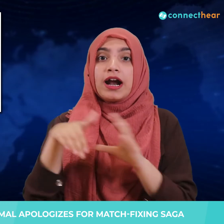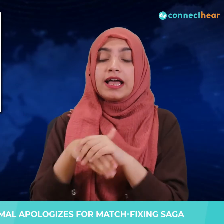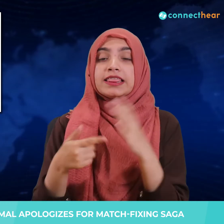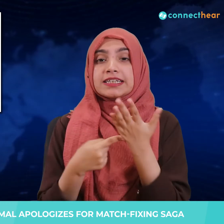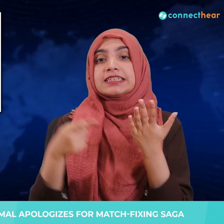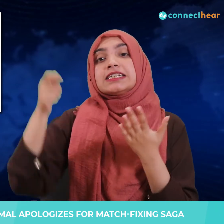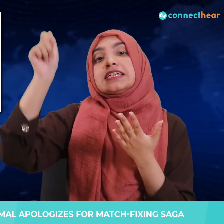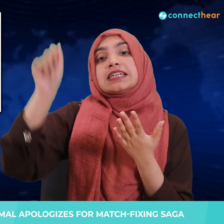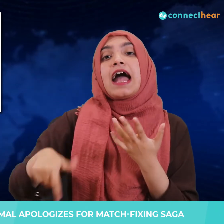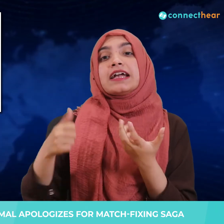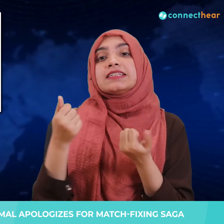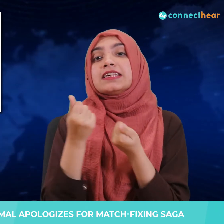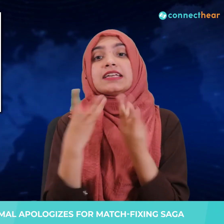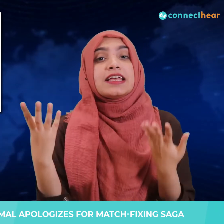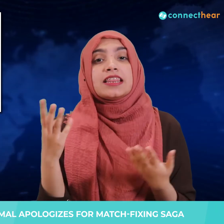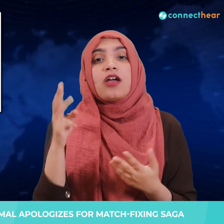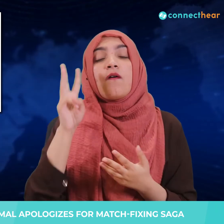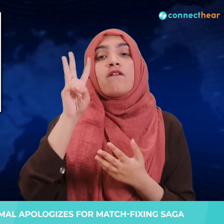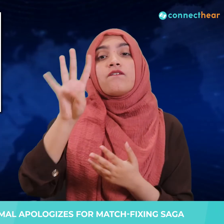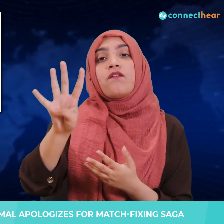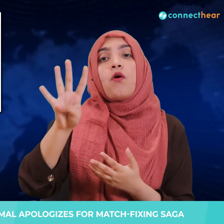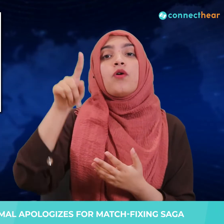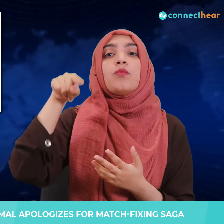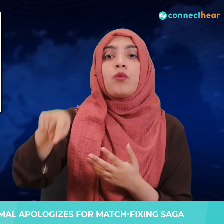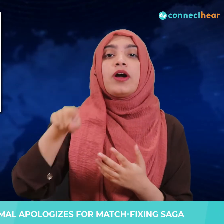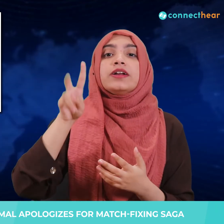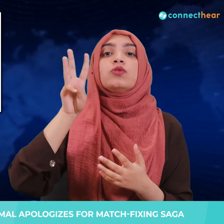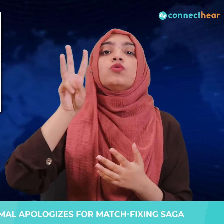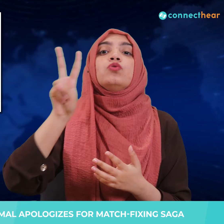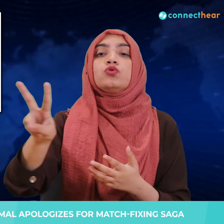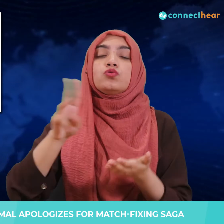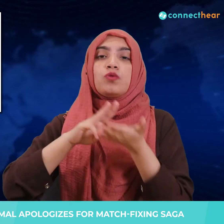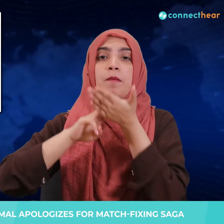The court also imposed a fine of Rs 4.2